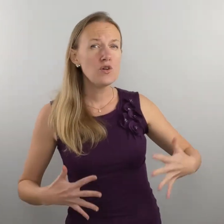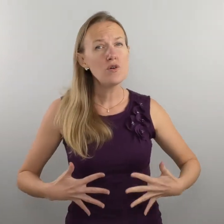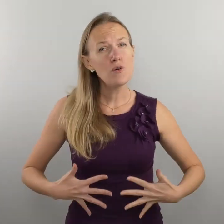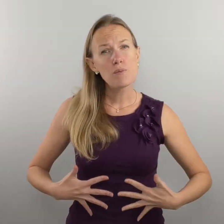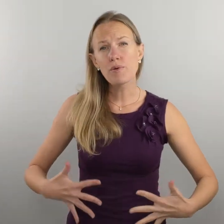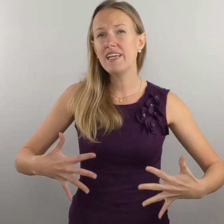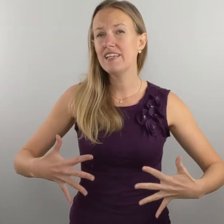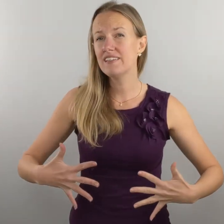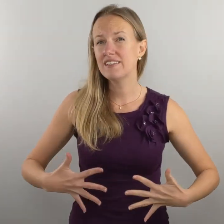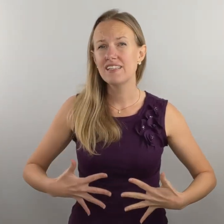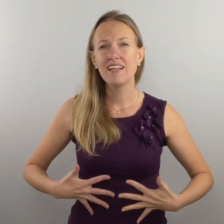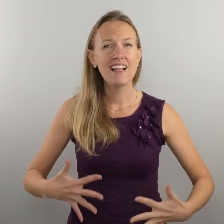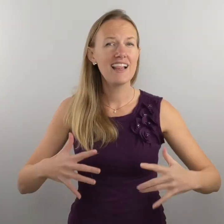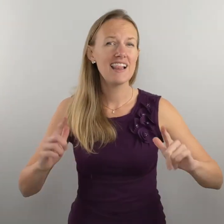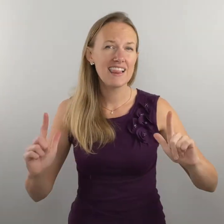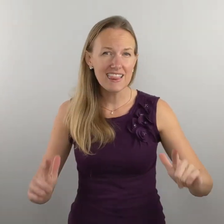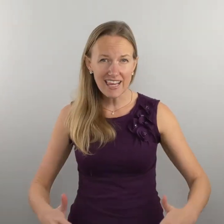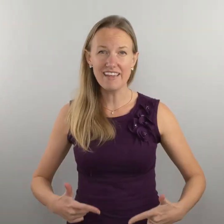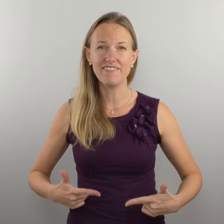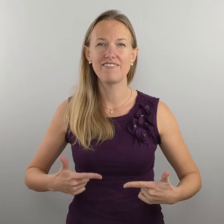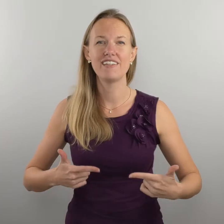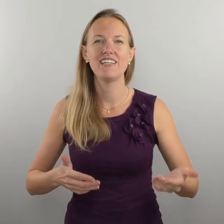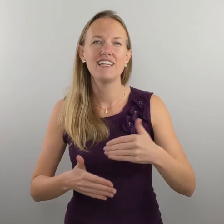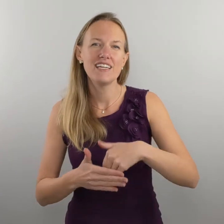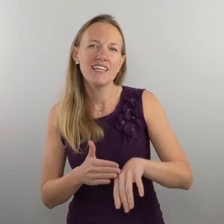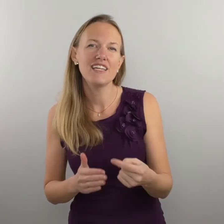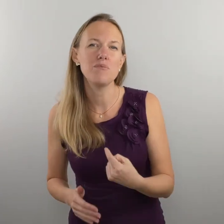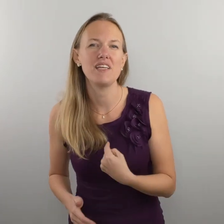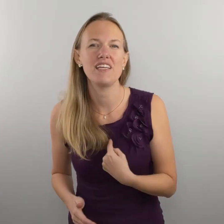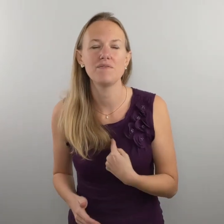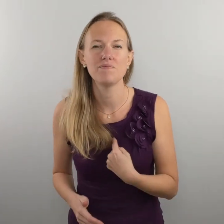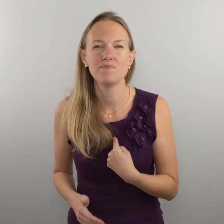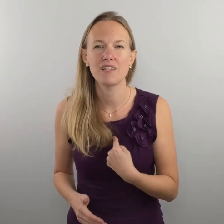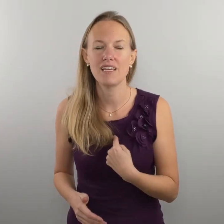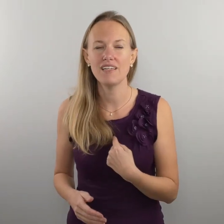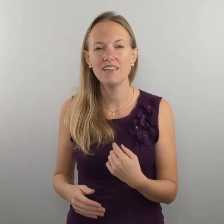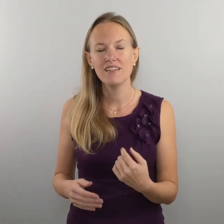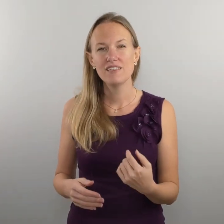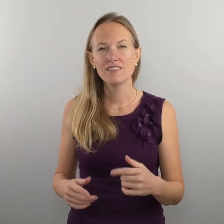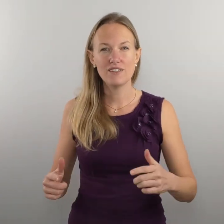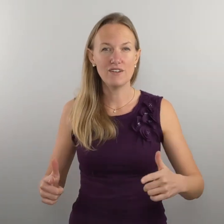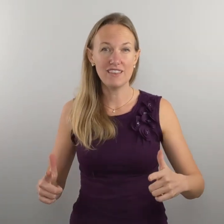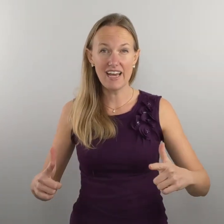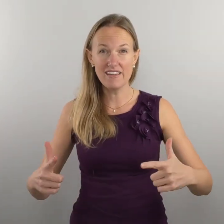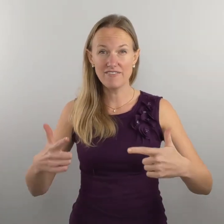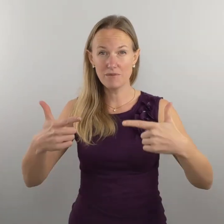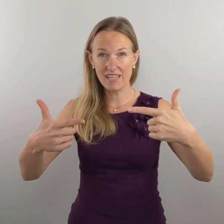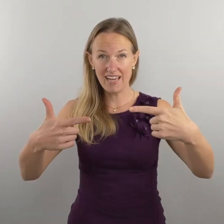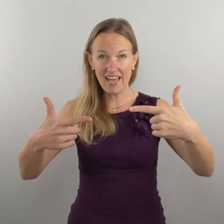you breathed life in me. Okay? So life, you're making